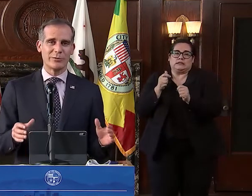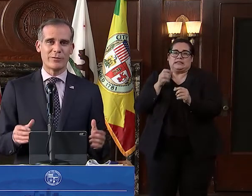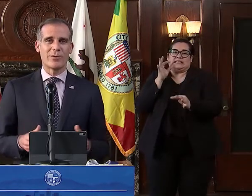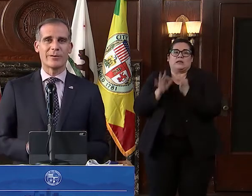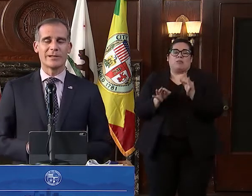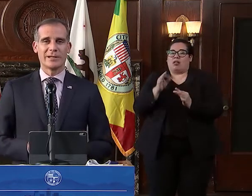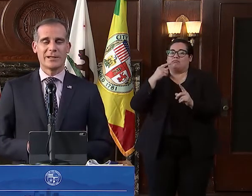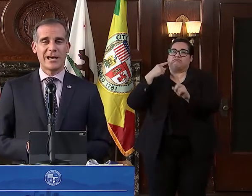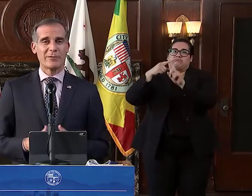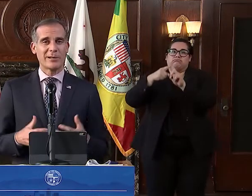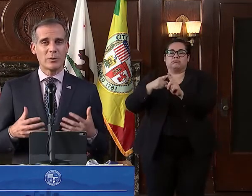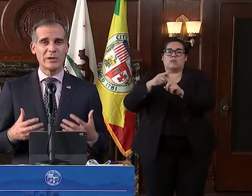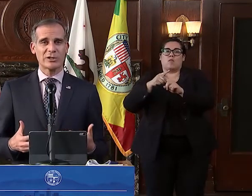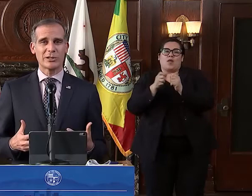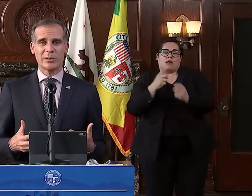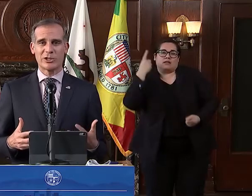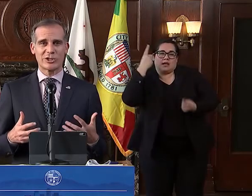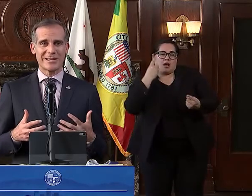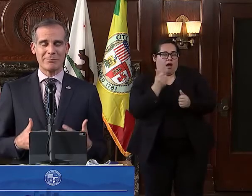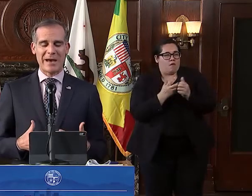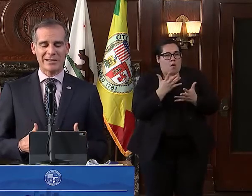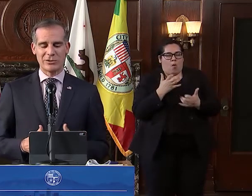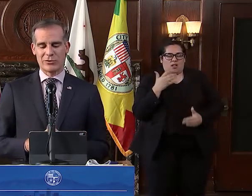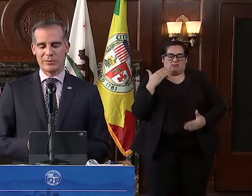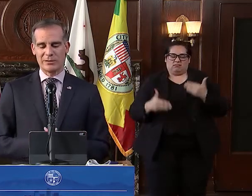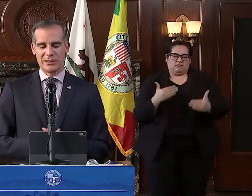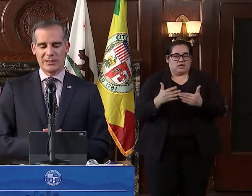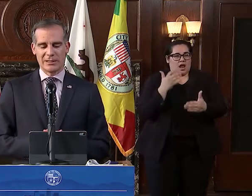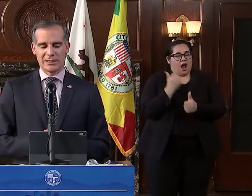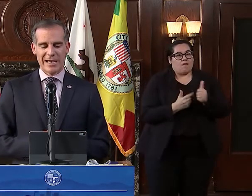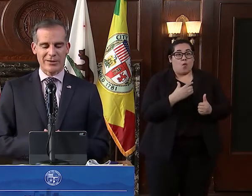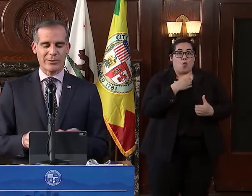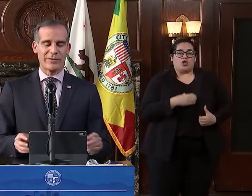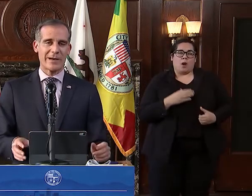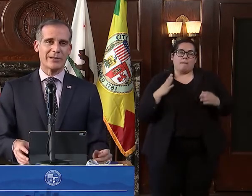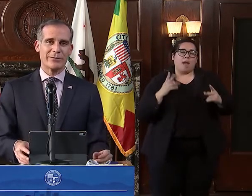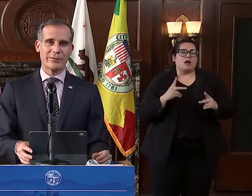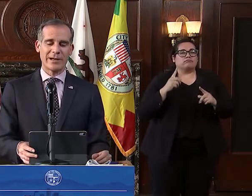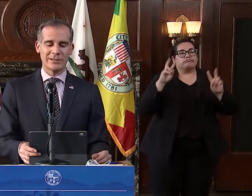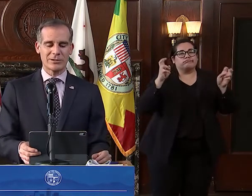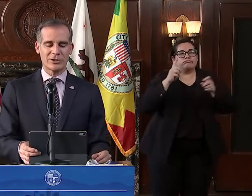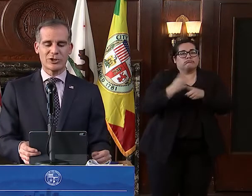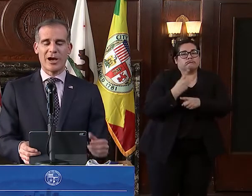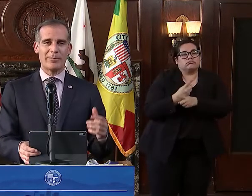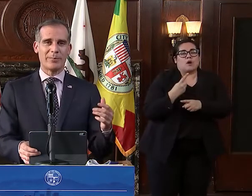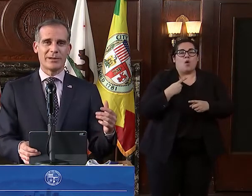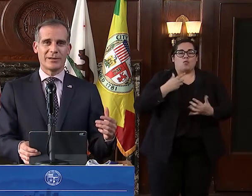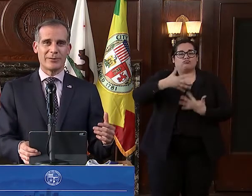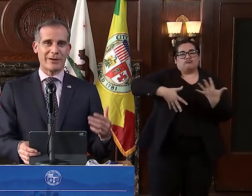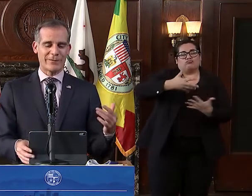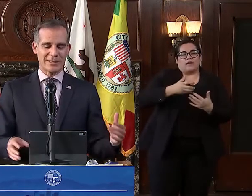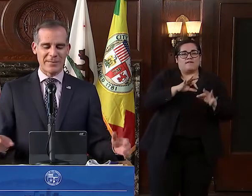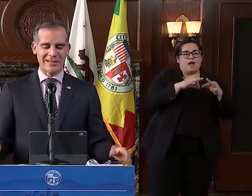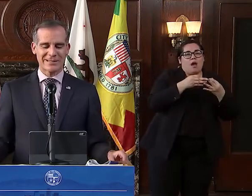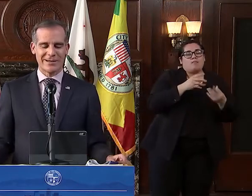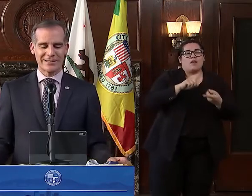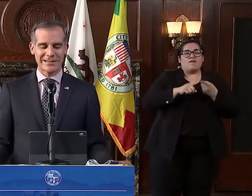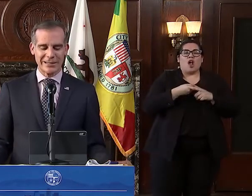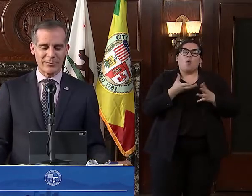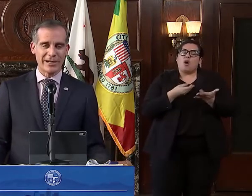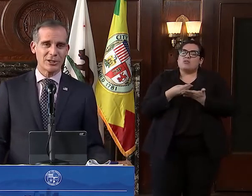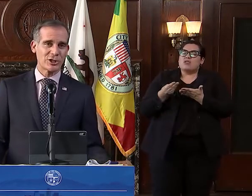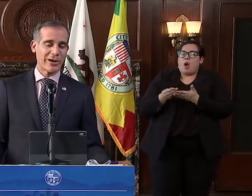wants to move forward. Everybody wishes we could just get back to normal, gather with family and friends, shop without face masks